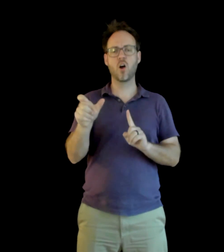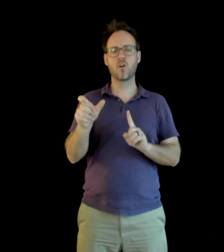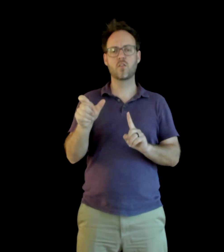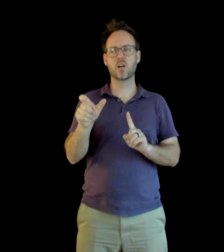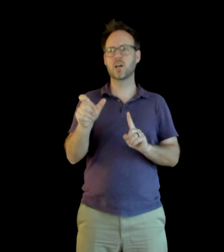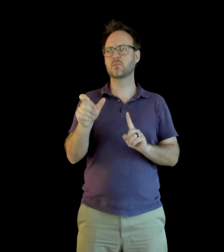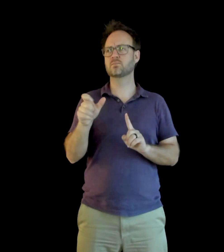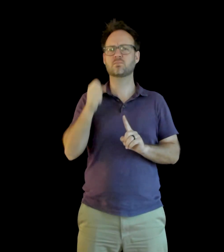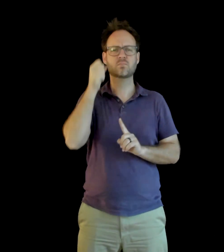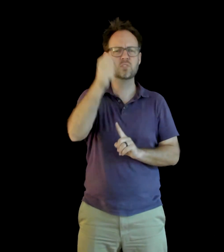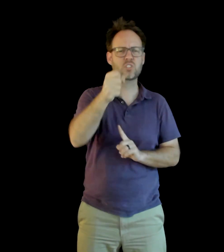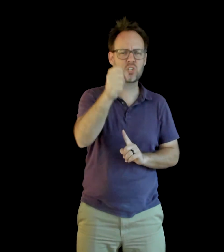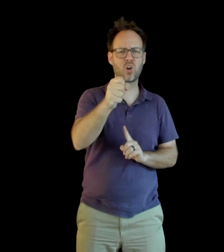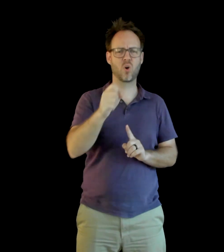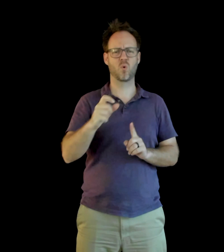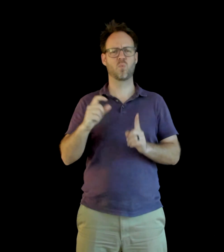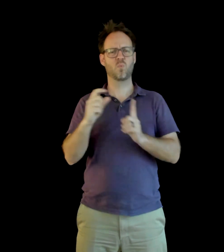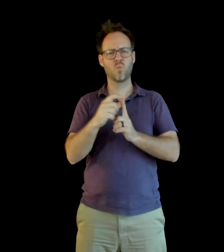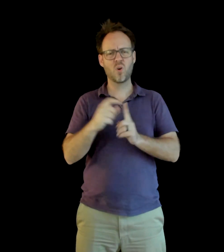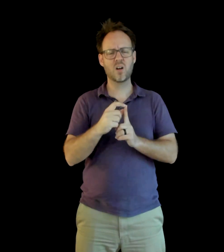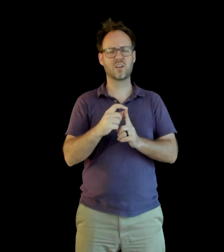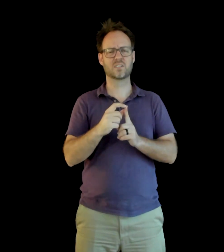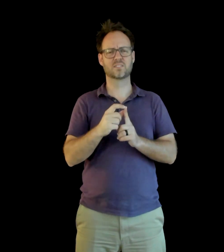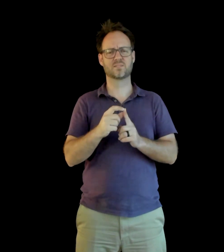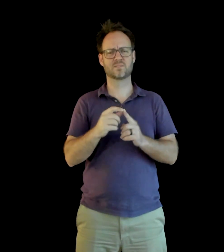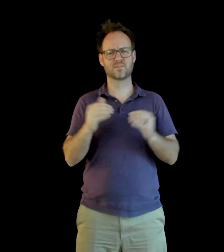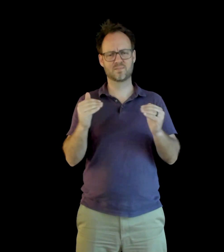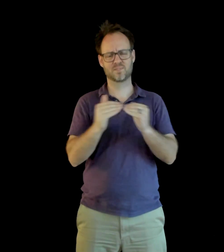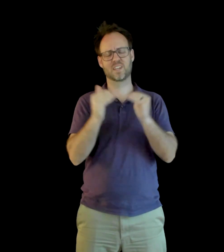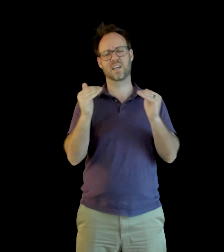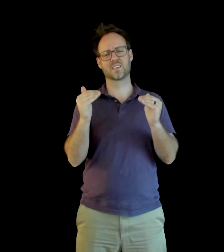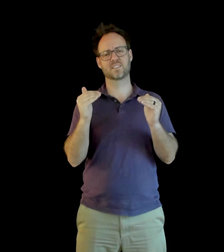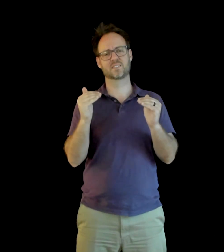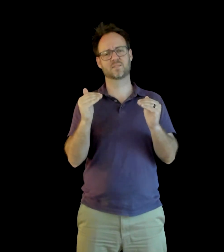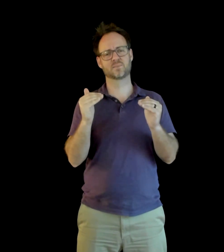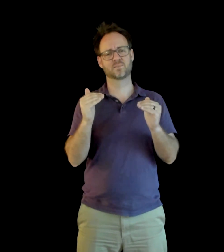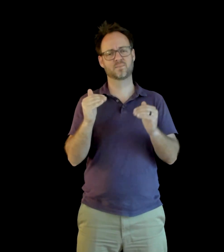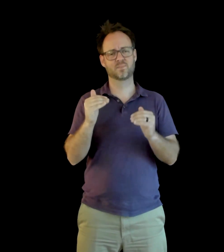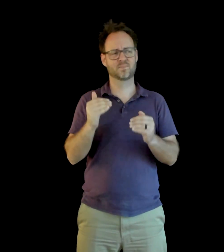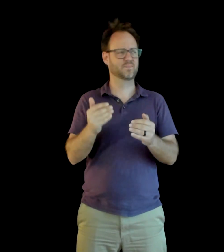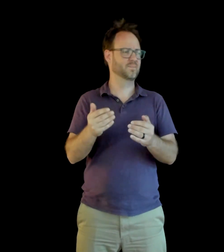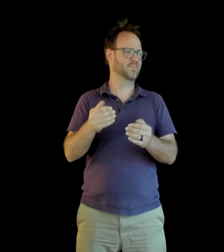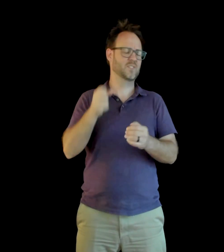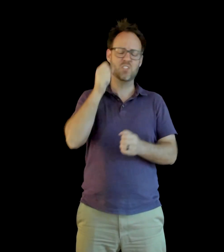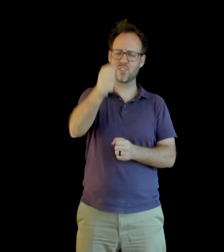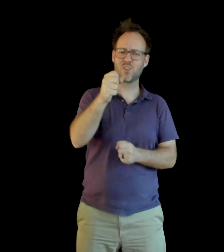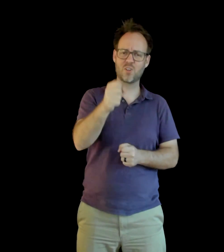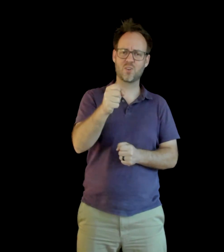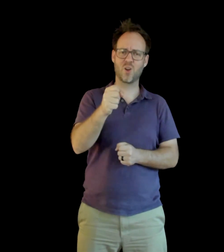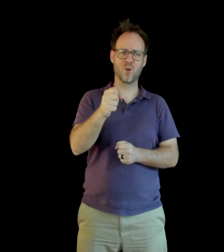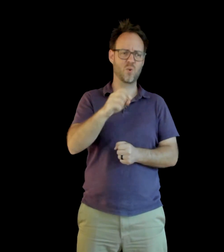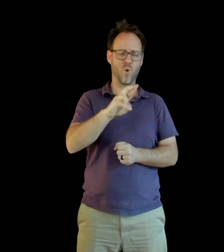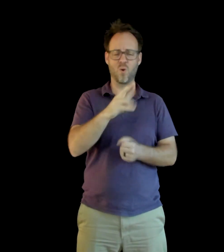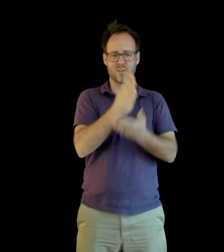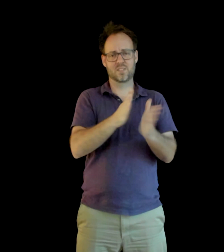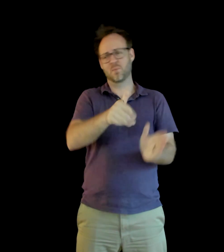from the result of your own words or actions. They can come from the result of someone